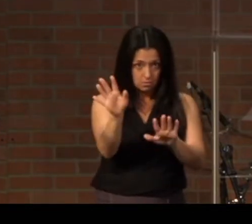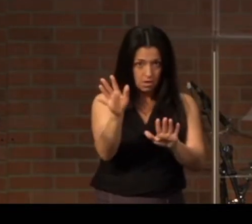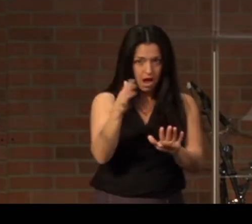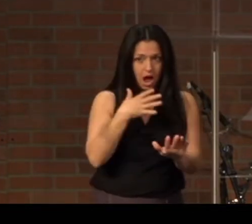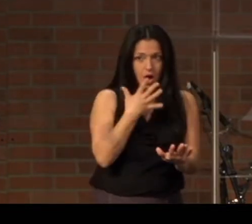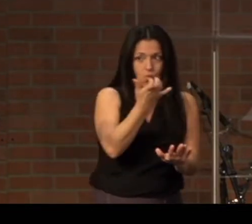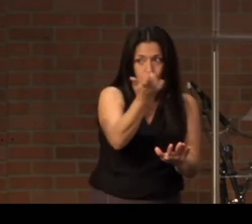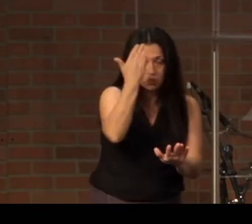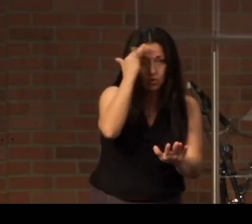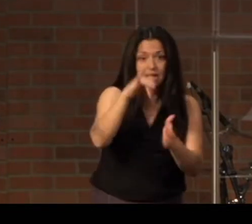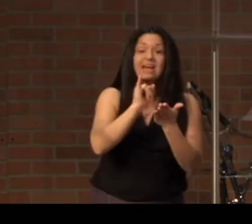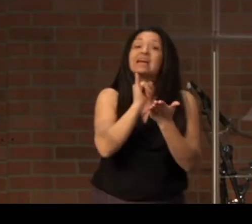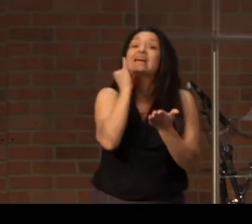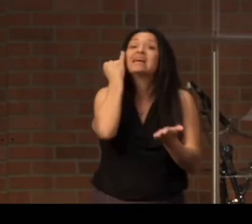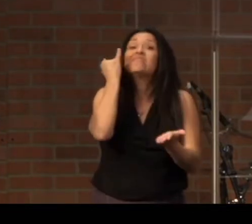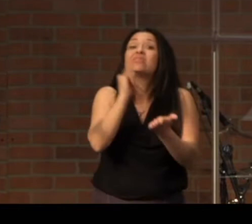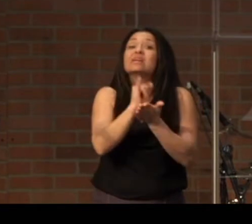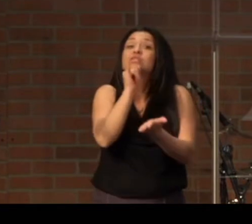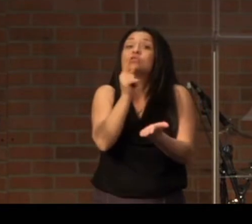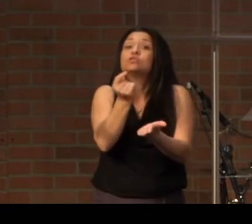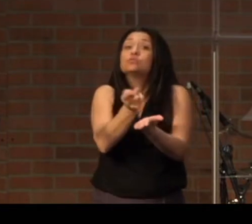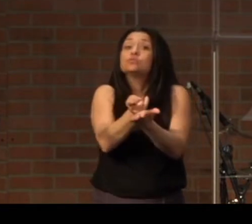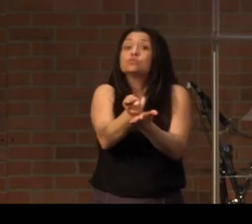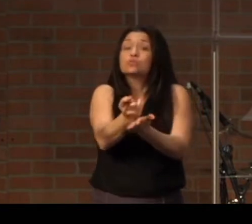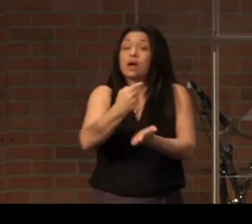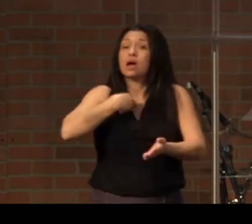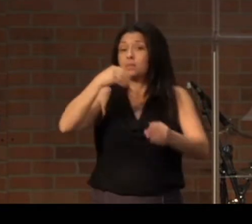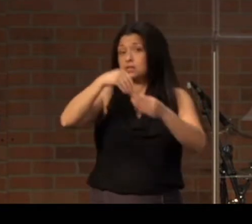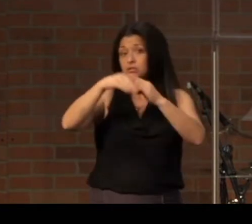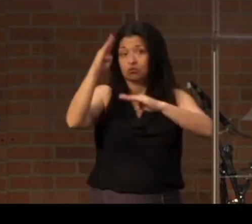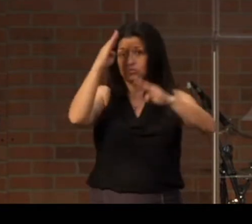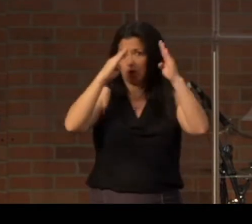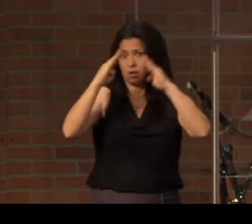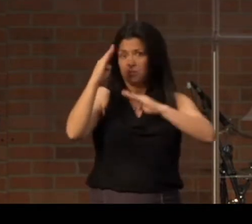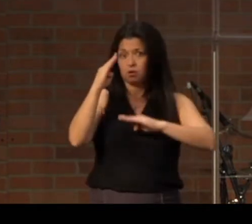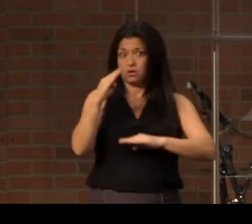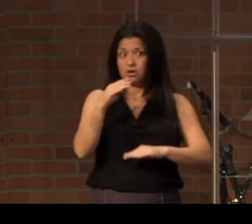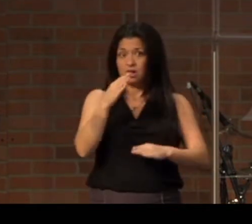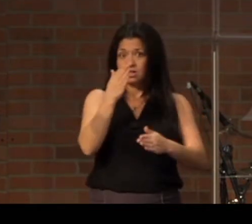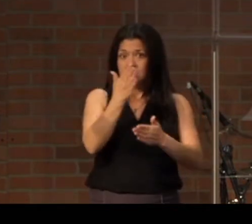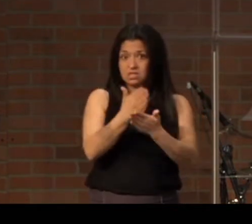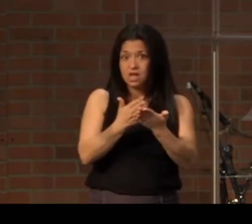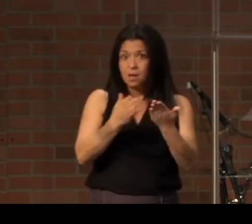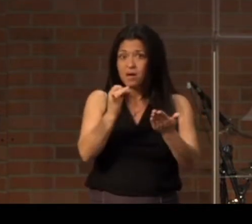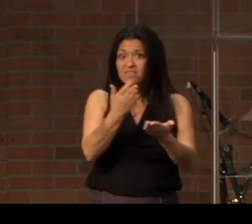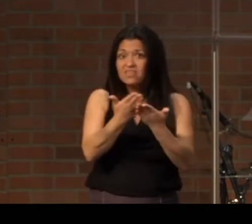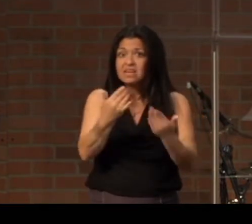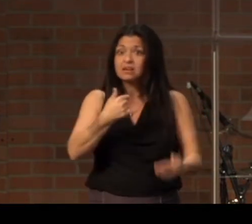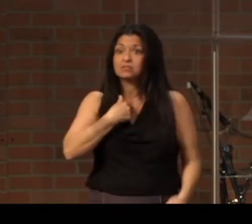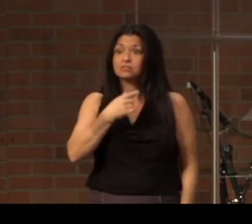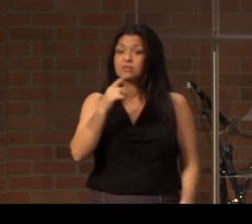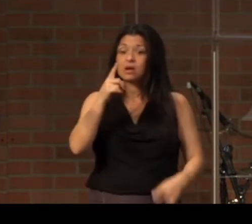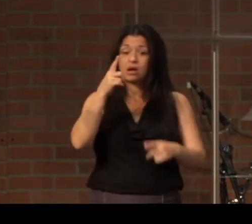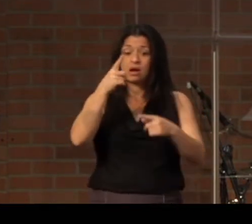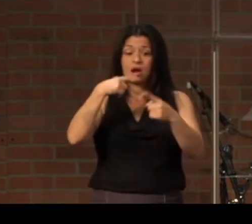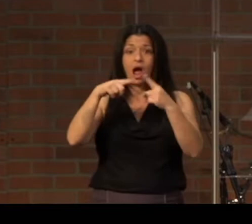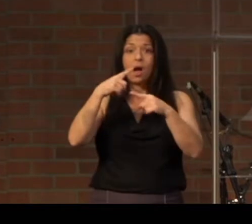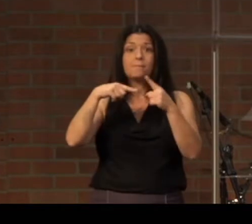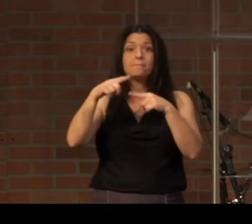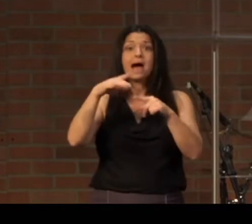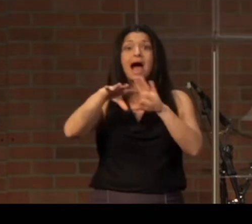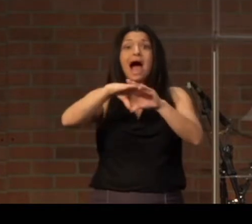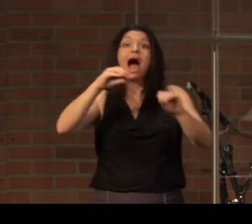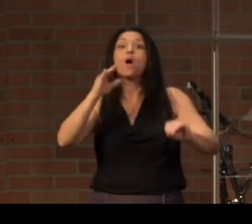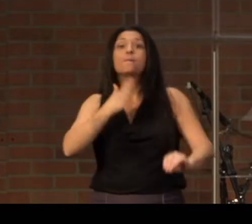in trouble. Aren't you? The things that come out of my mouth? You see, Jesus says what comes out of